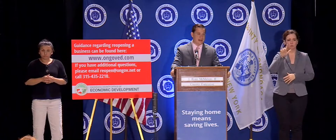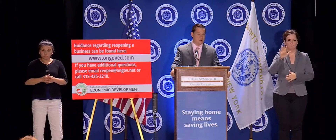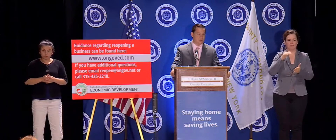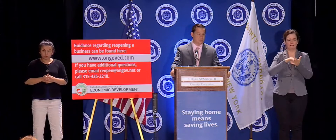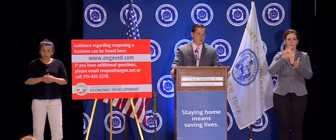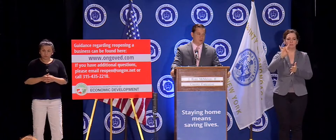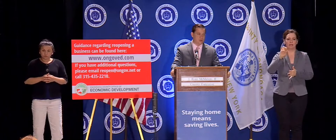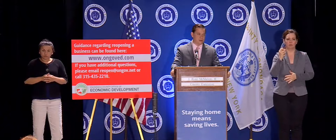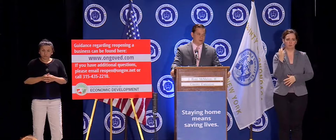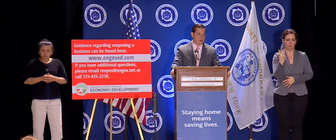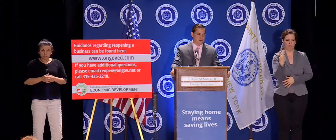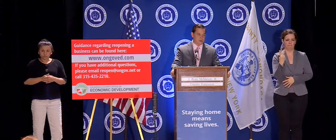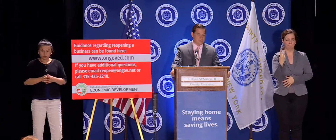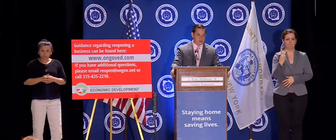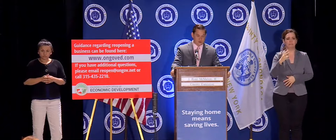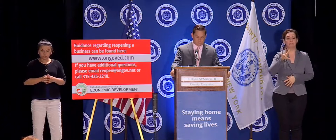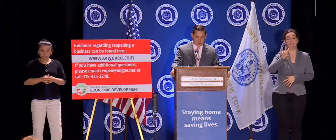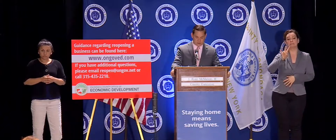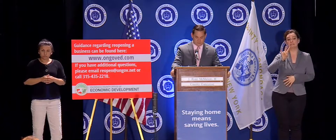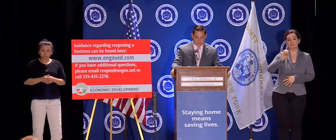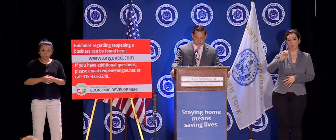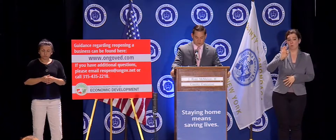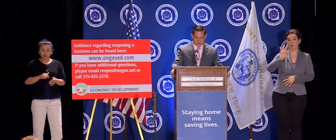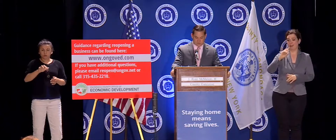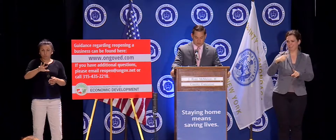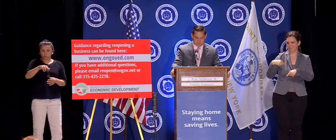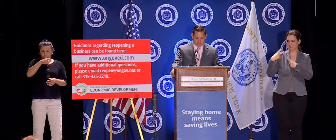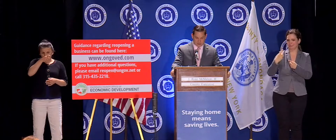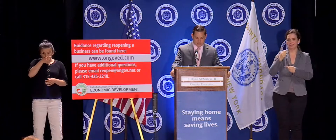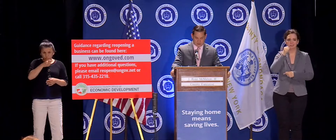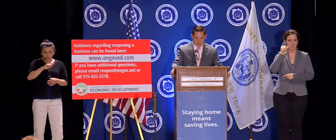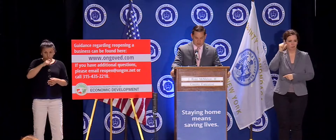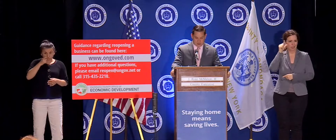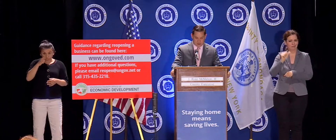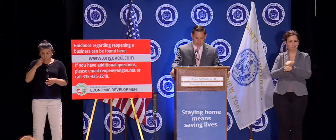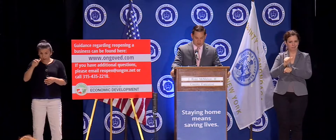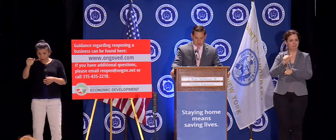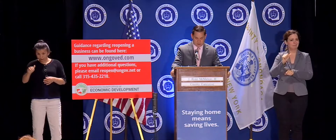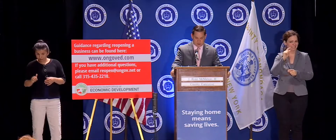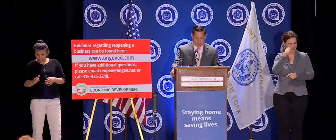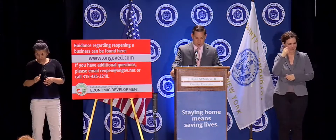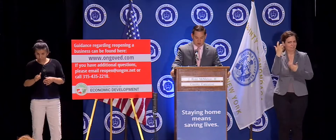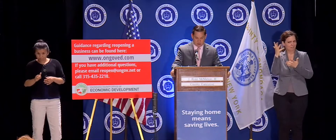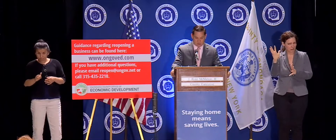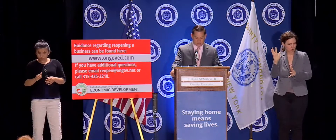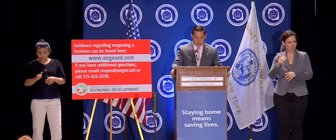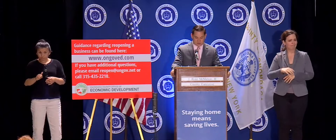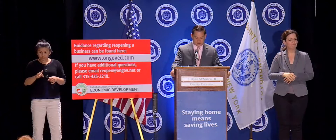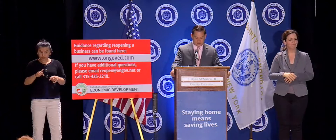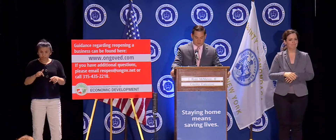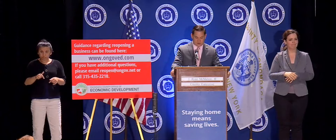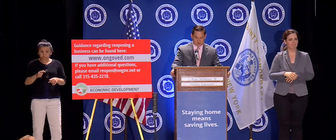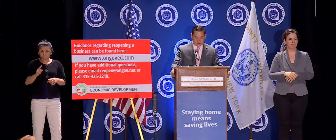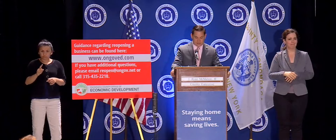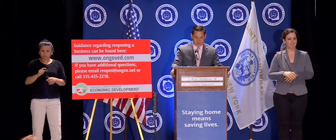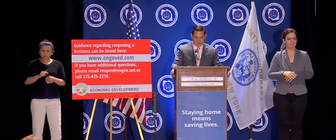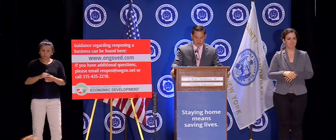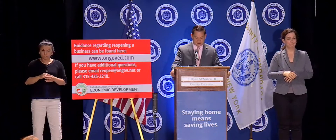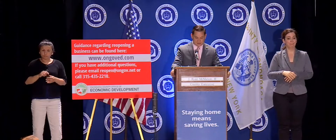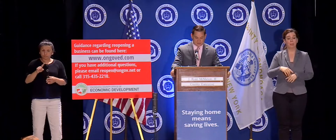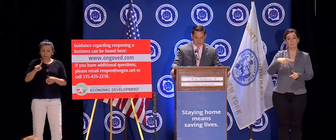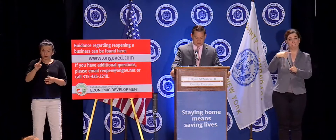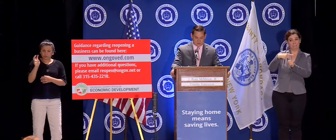over 930. So let's keep that in mind. There are